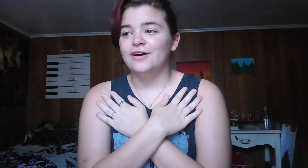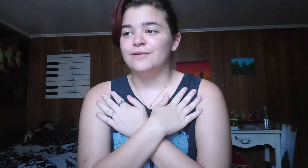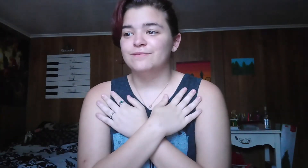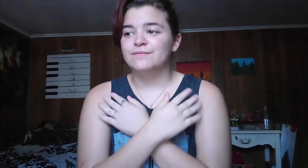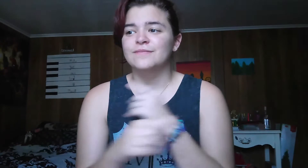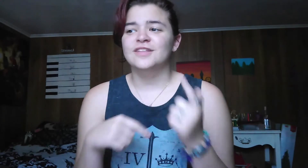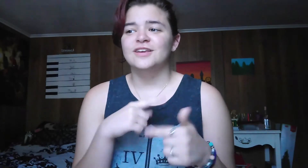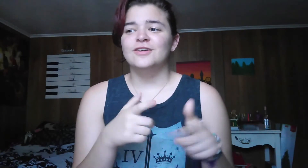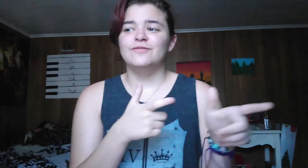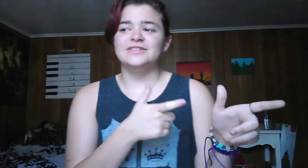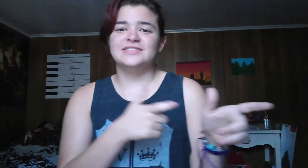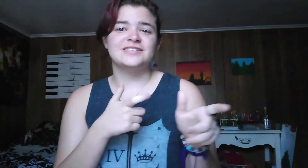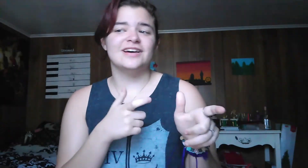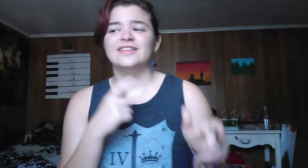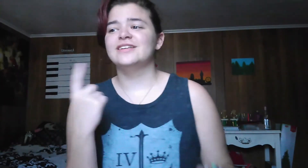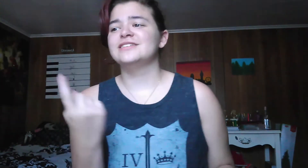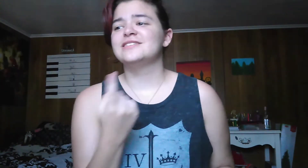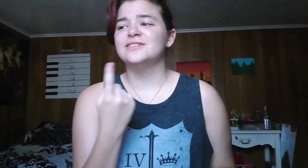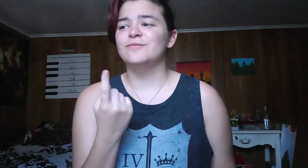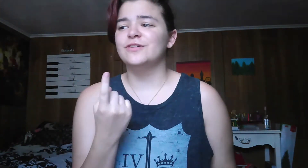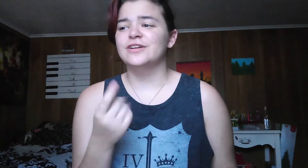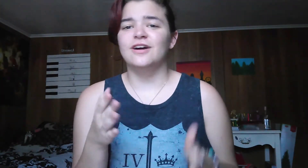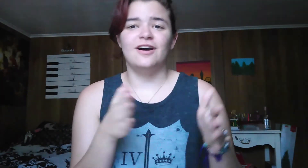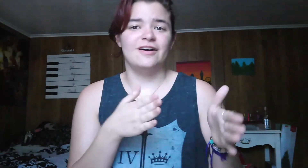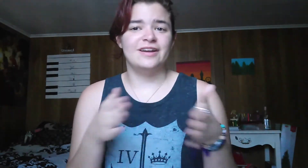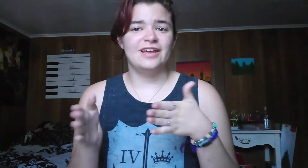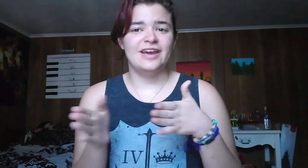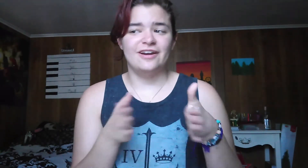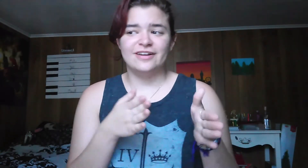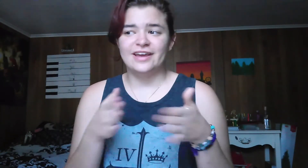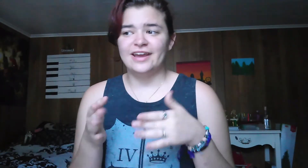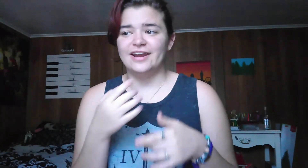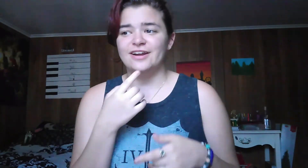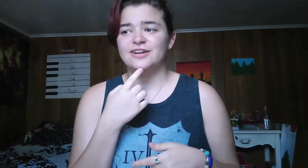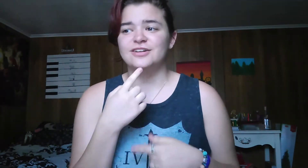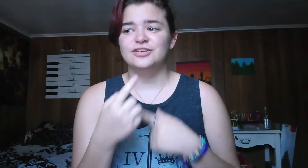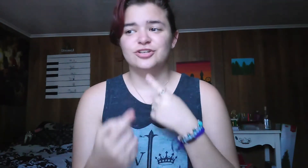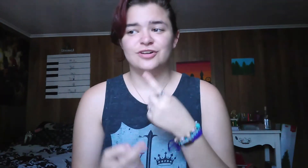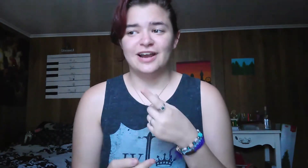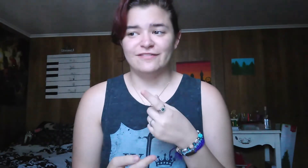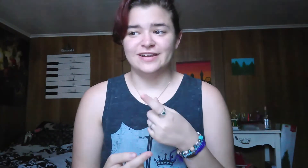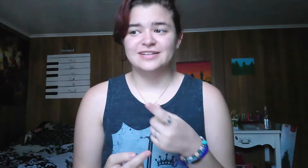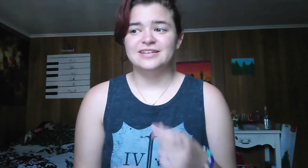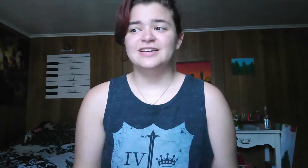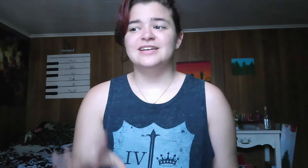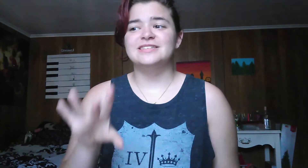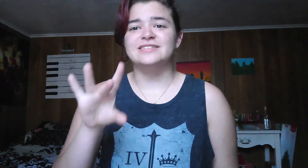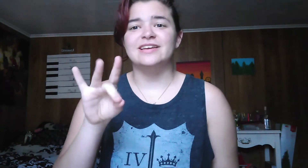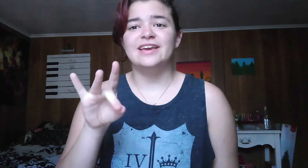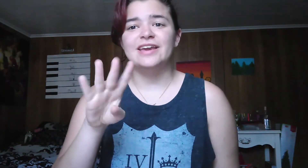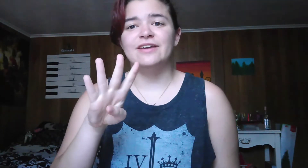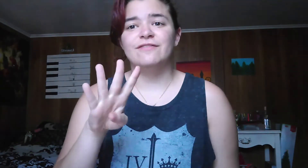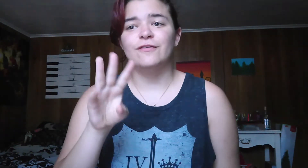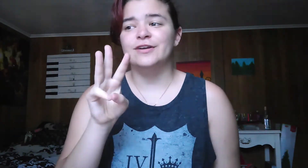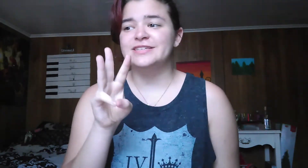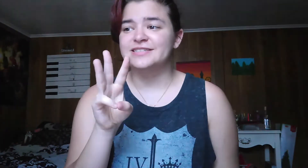calm when suddenly someone on air-to-air traffic says at